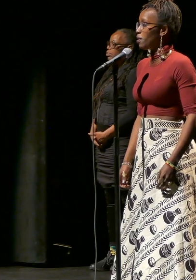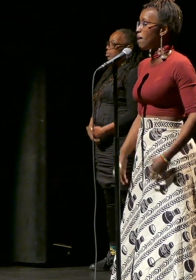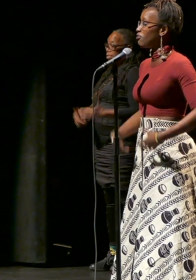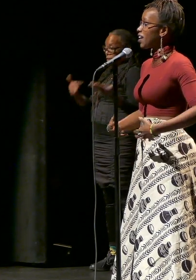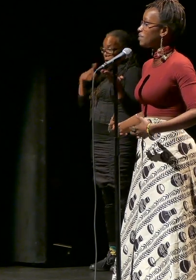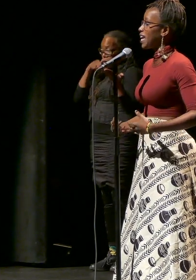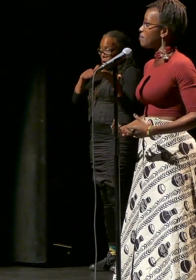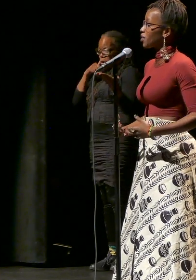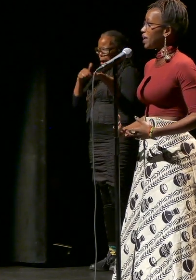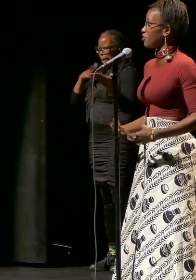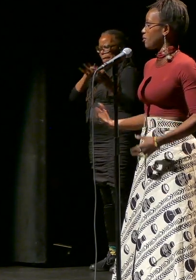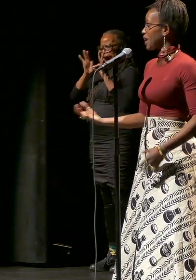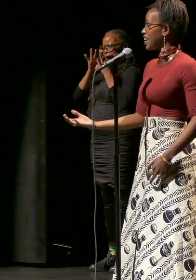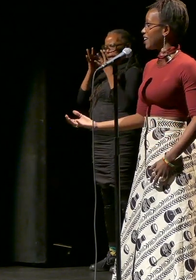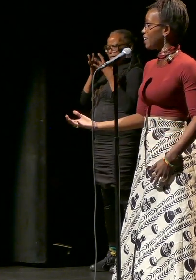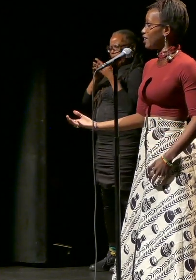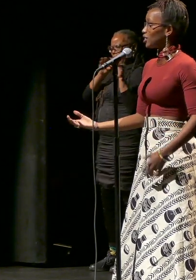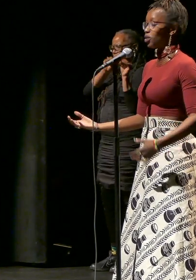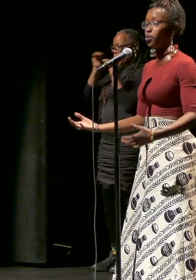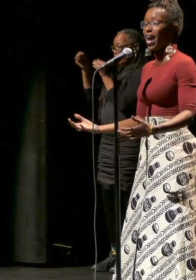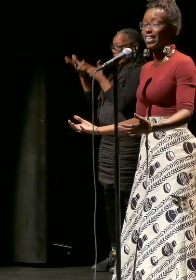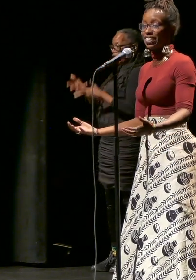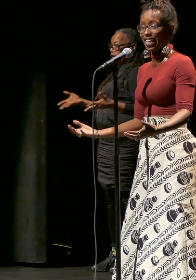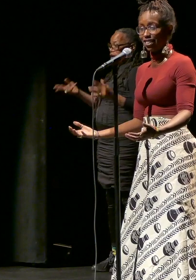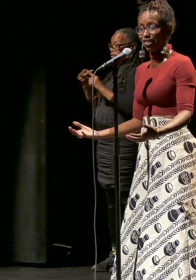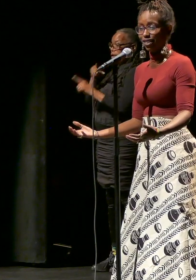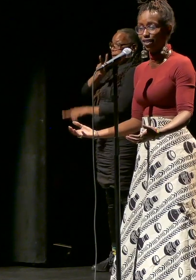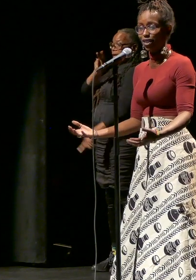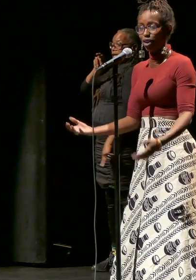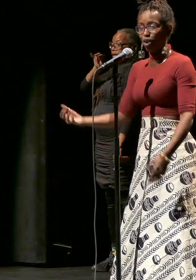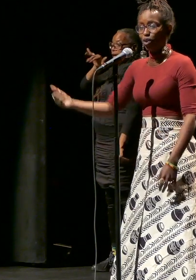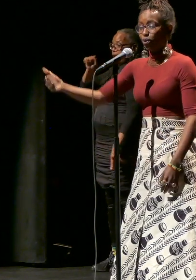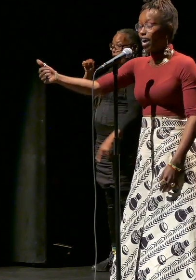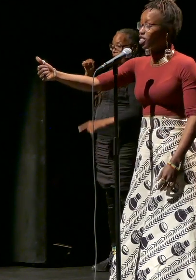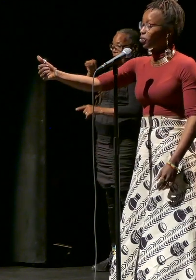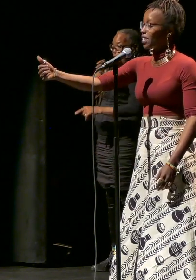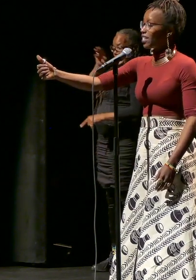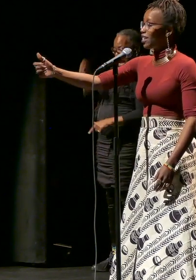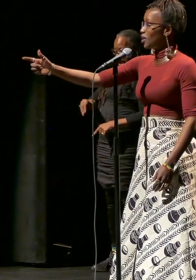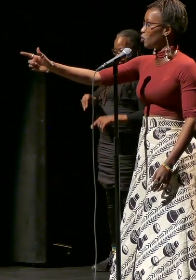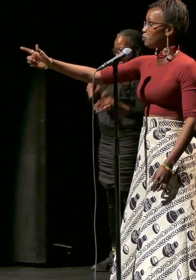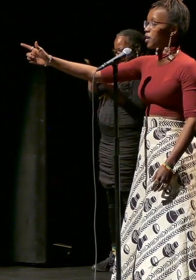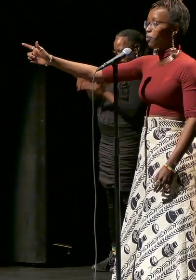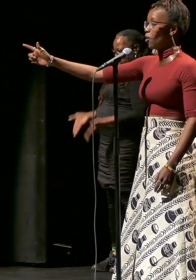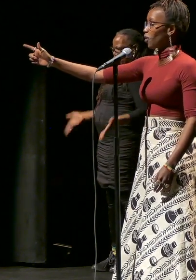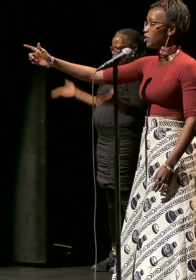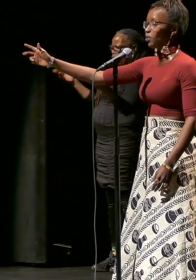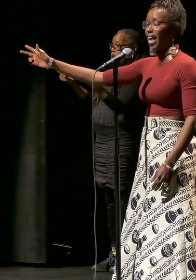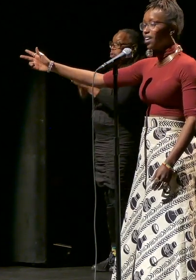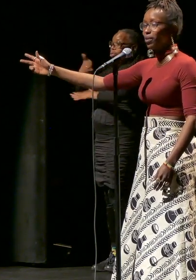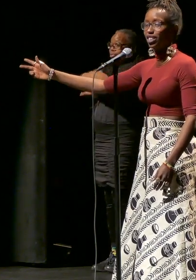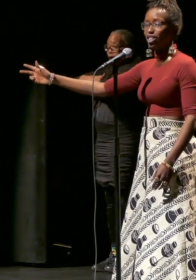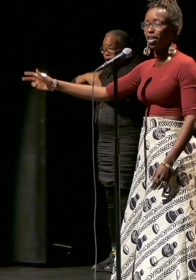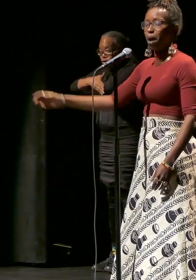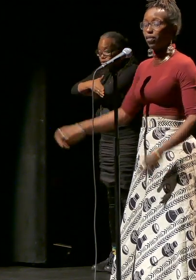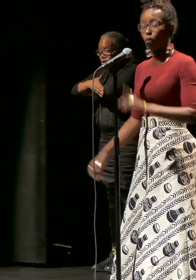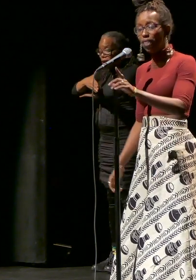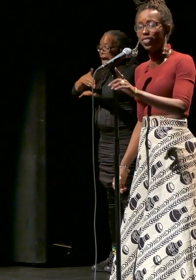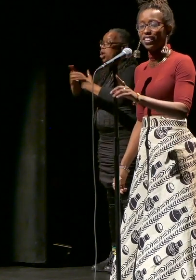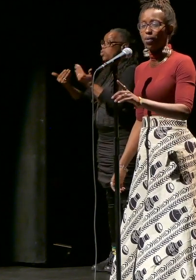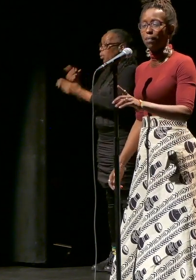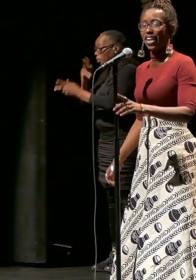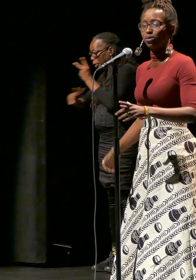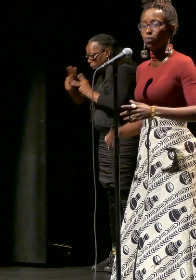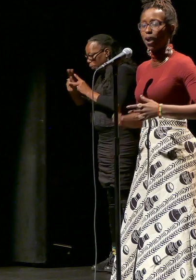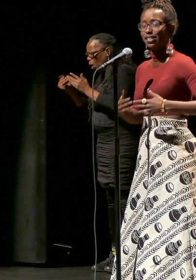As a girl, my family emigrated from Kenya to the United States. New country, new people, new language. But